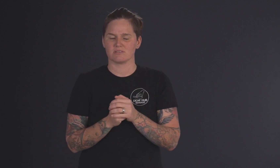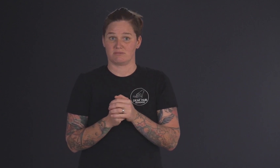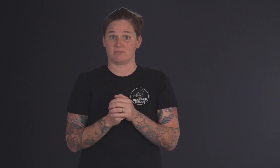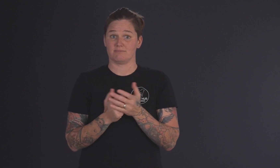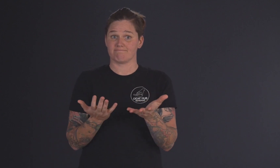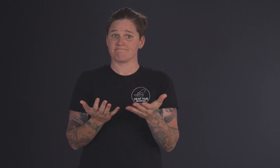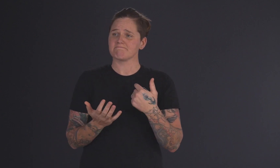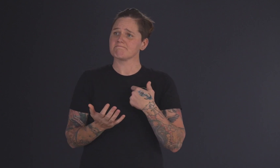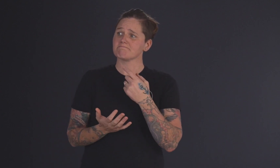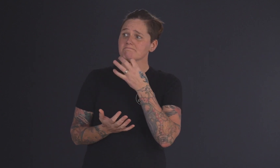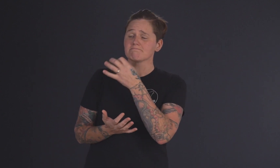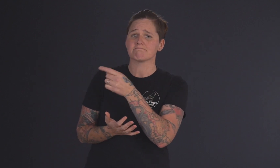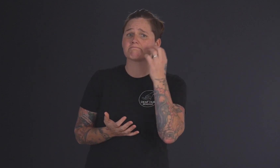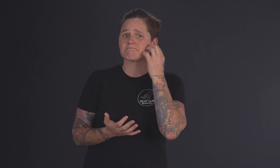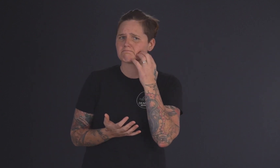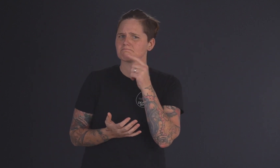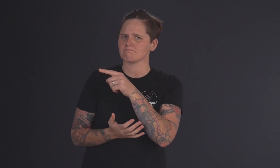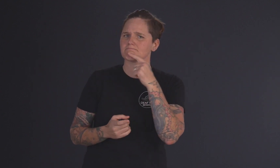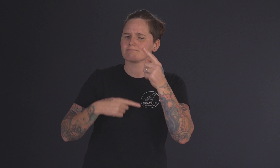Now, let's hear some more from Michael.